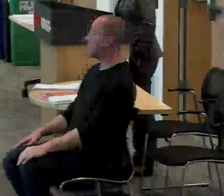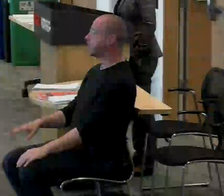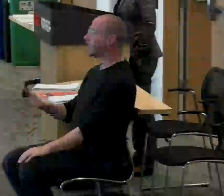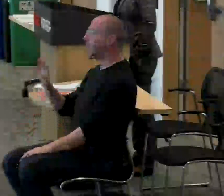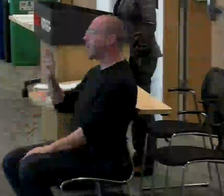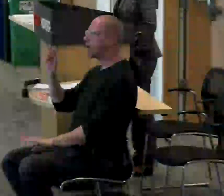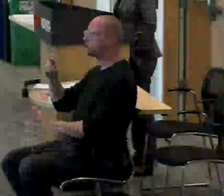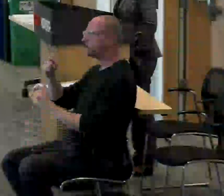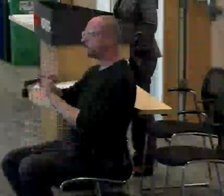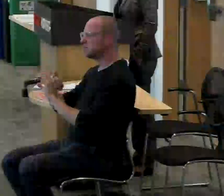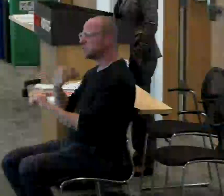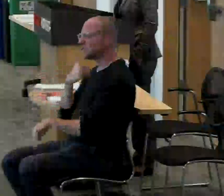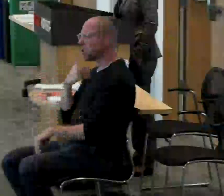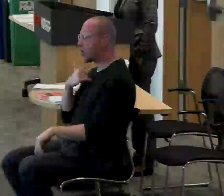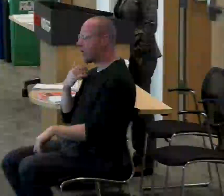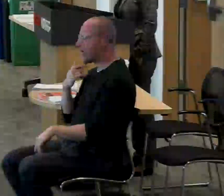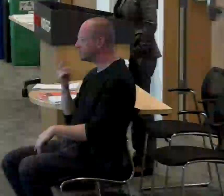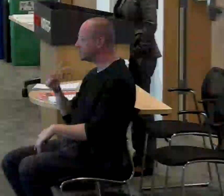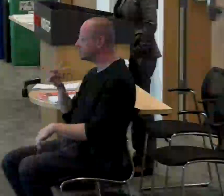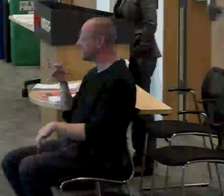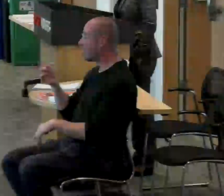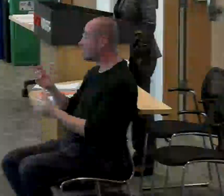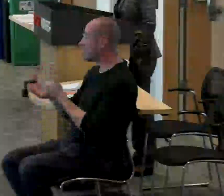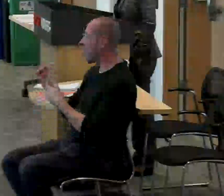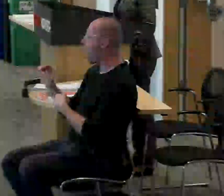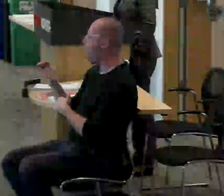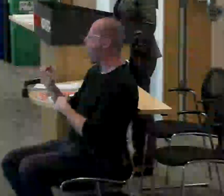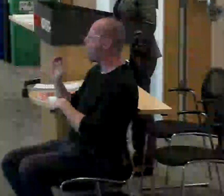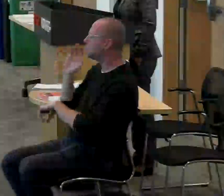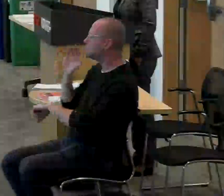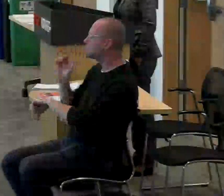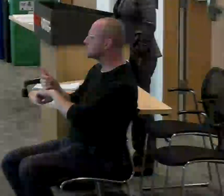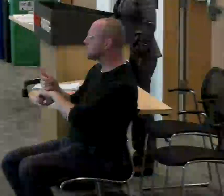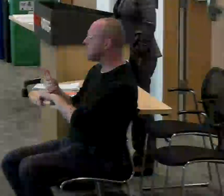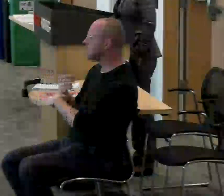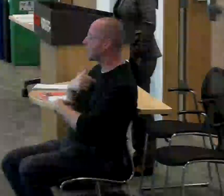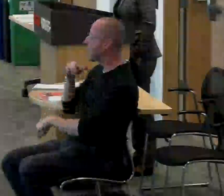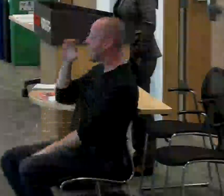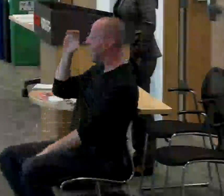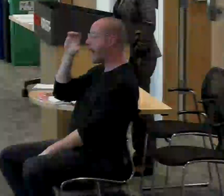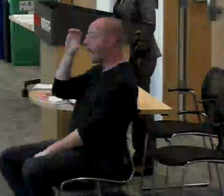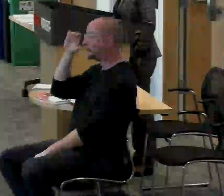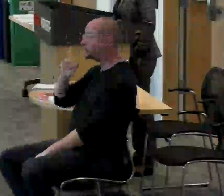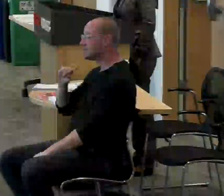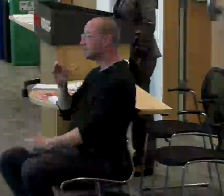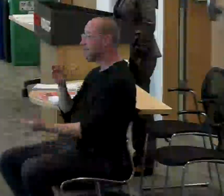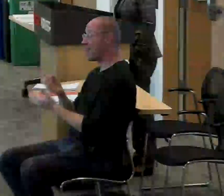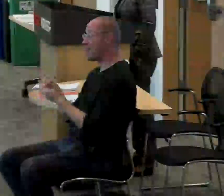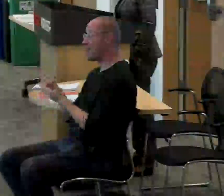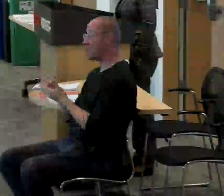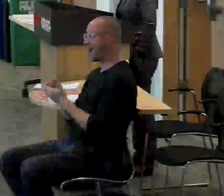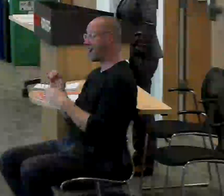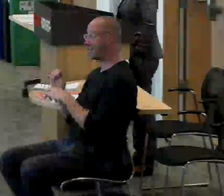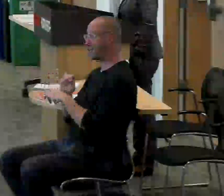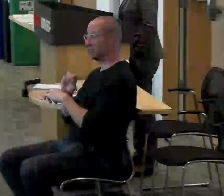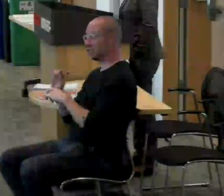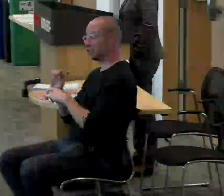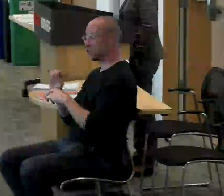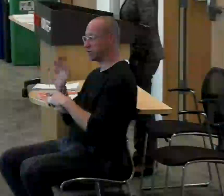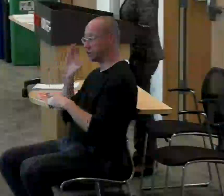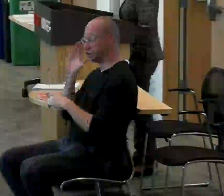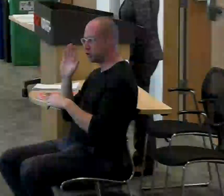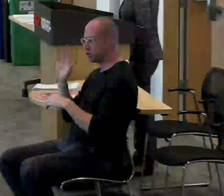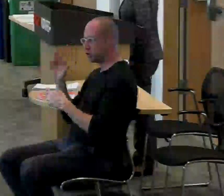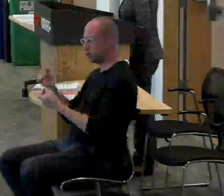6 months ago, I was telling folks October, hopefully, based on the assumption that the financial services industry would show up. but